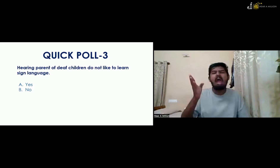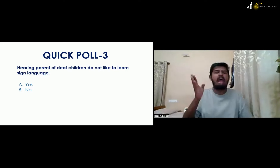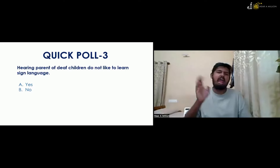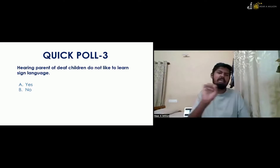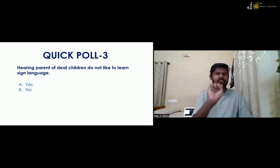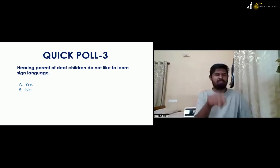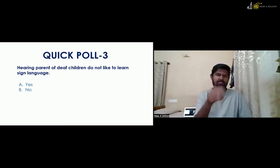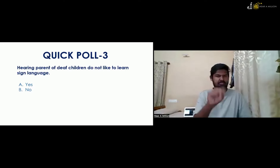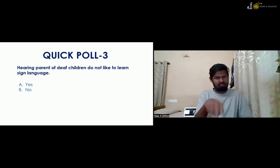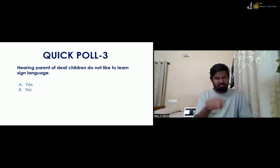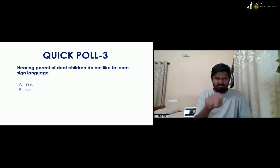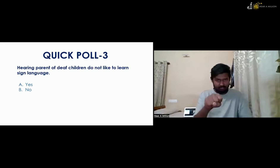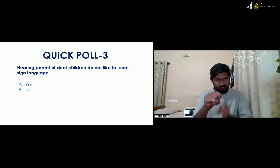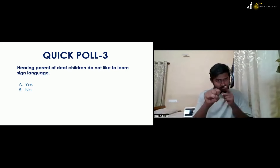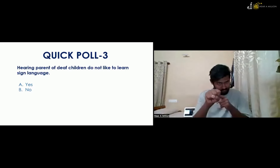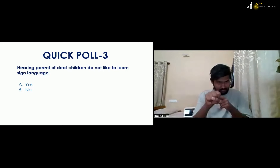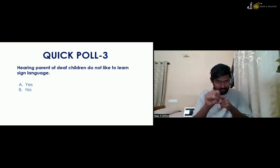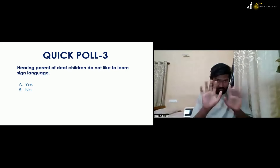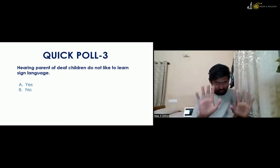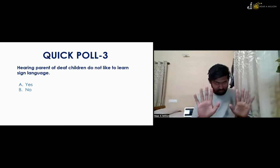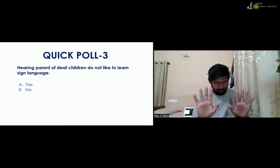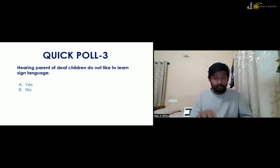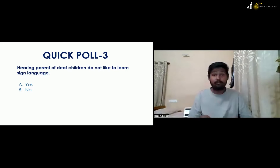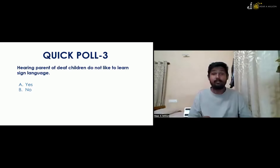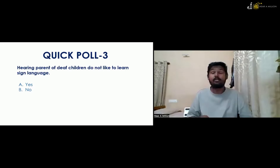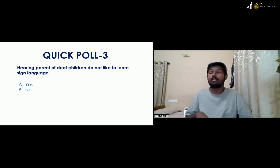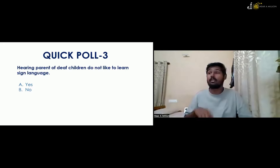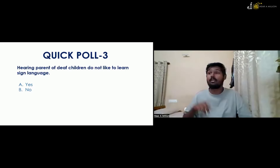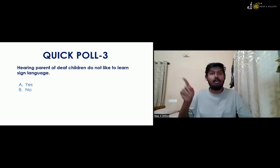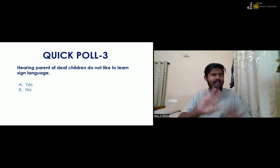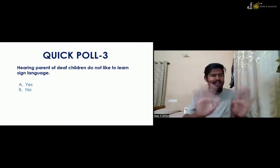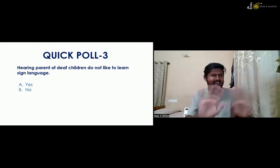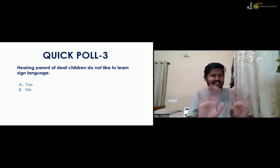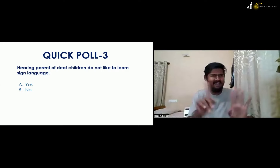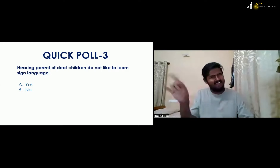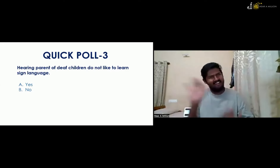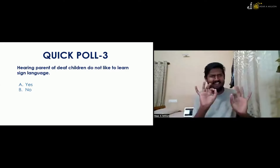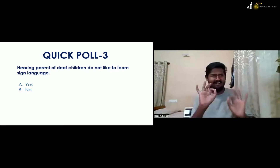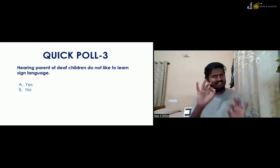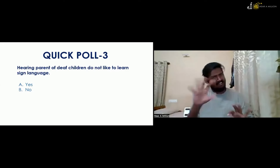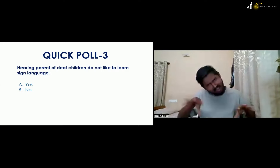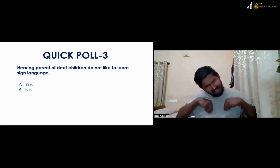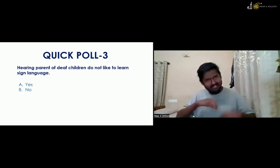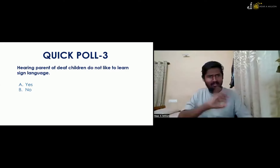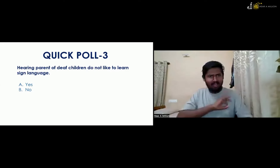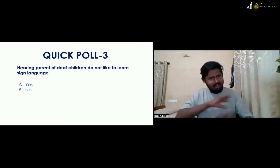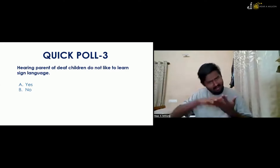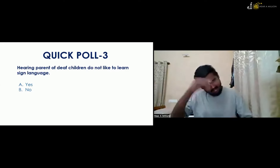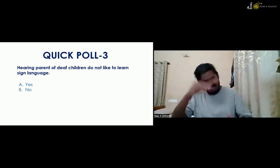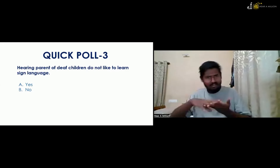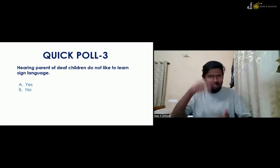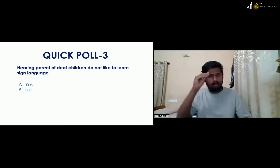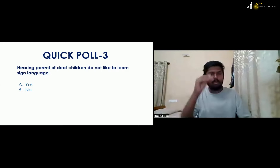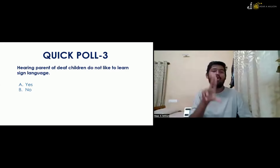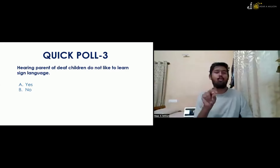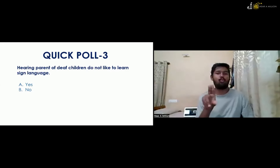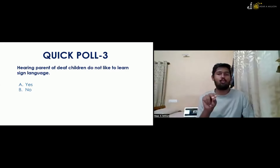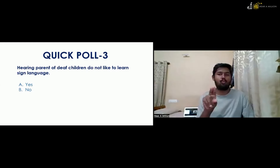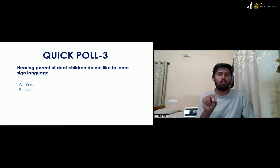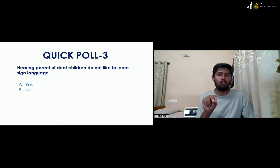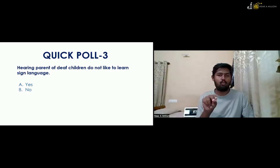sign language. So if you think that they do not like to learn, then you have to click on yes option. Or if you